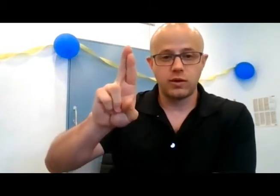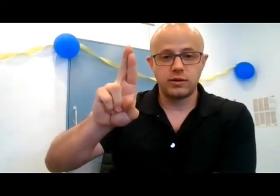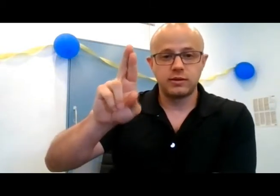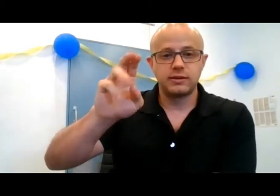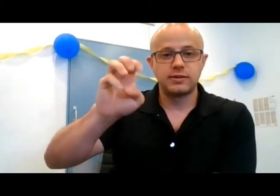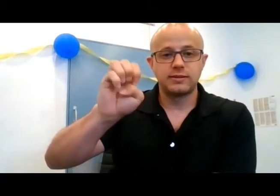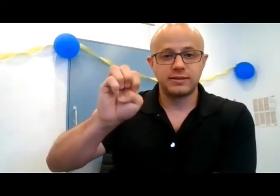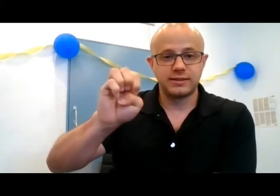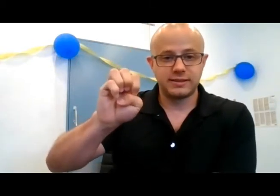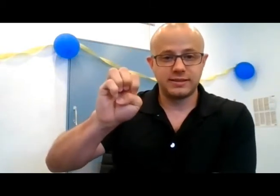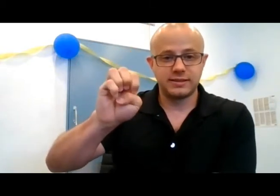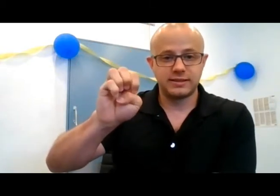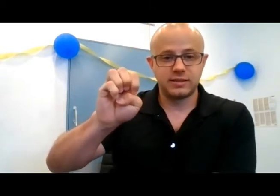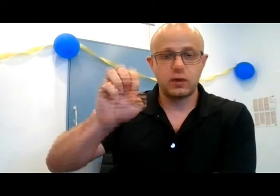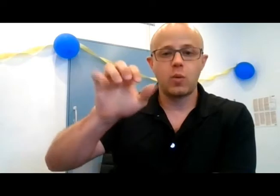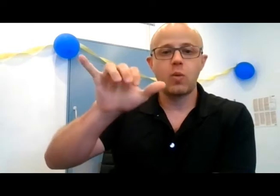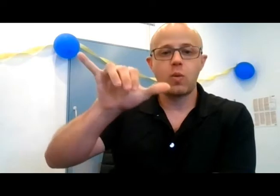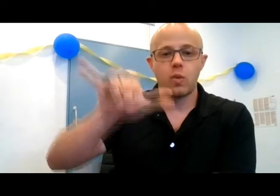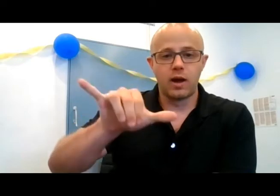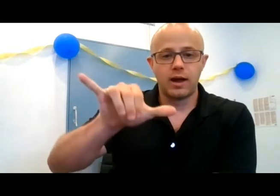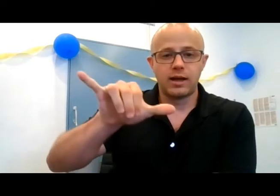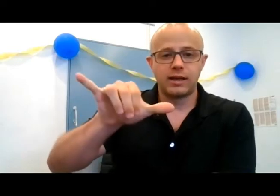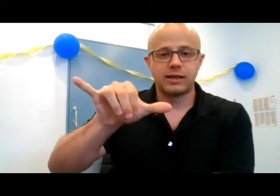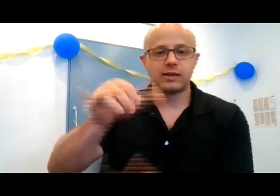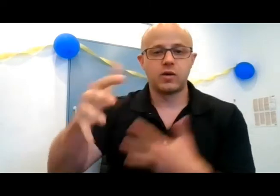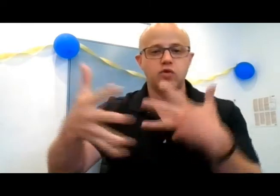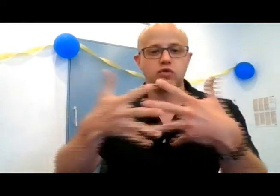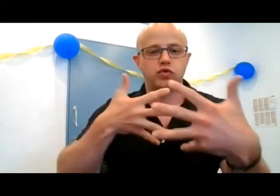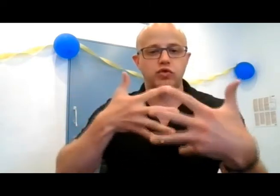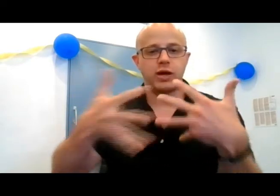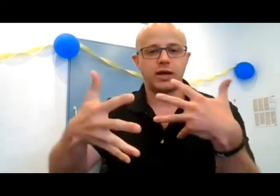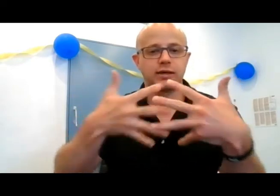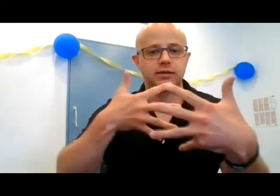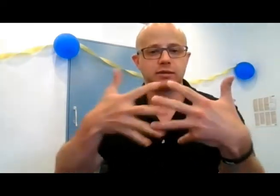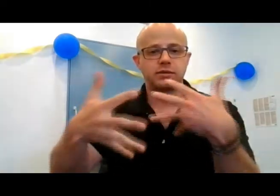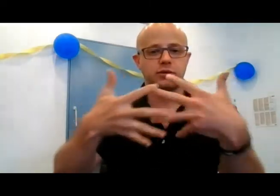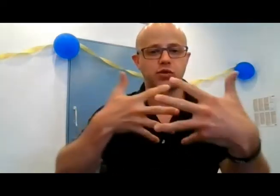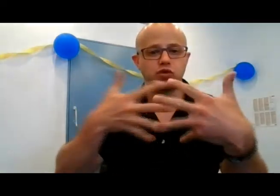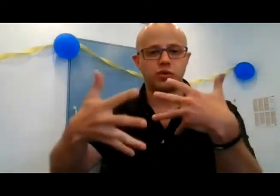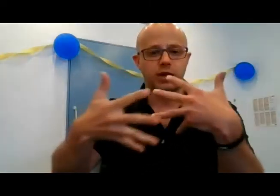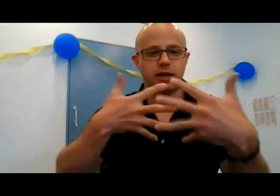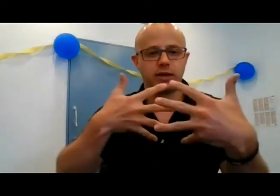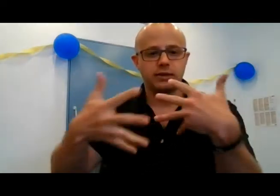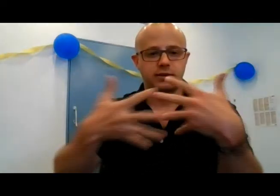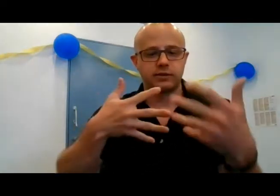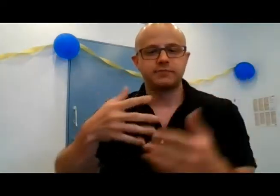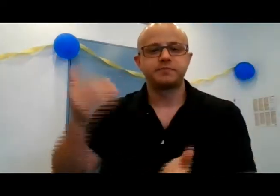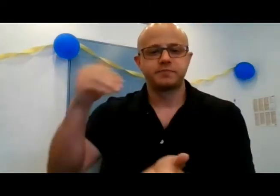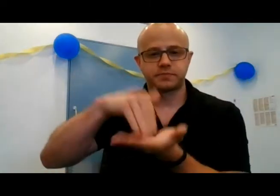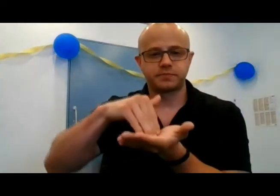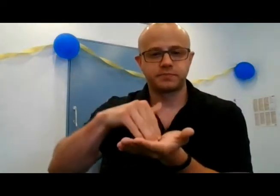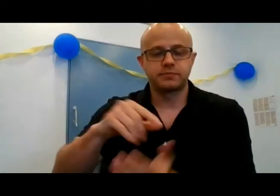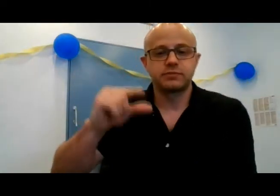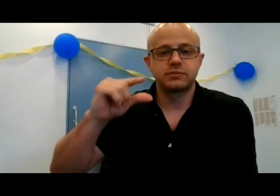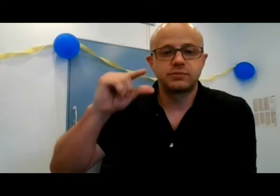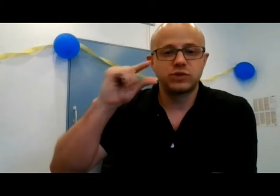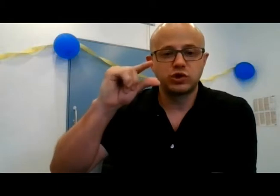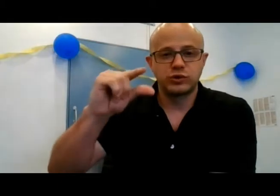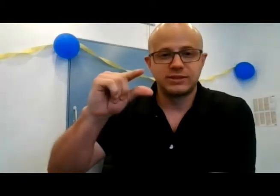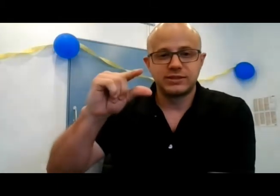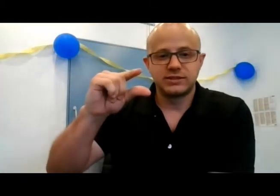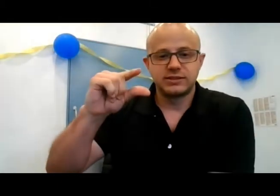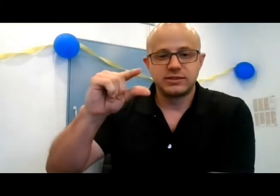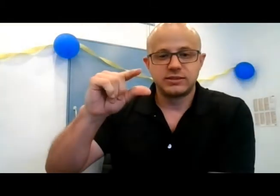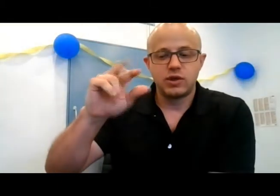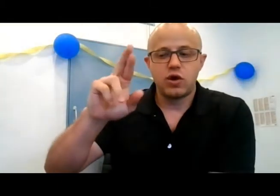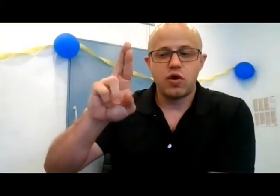G, R, E, Y, gray. This is a sign for gray.